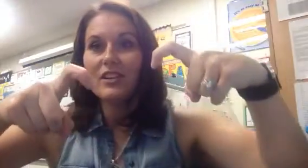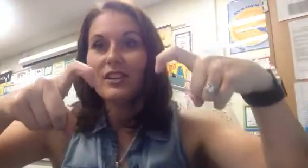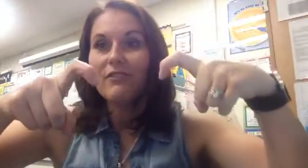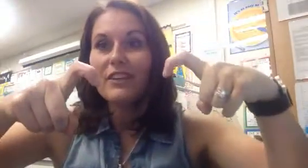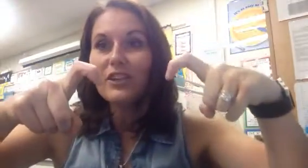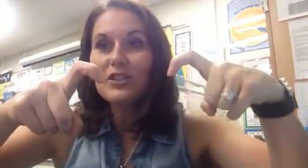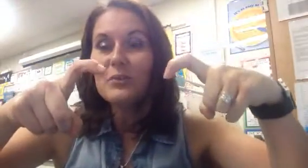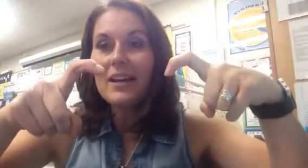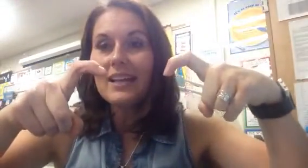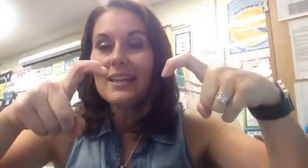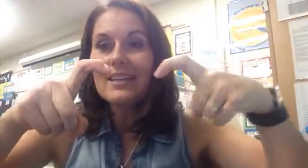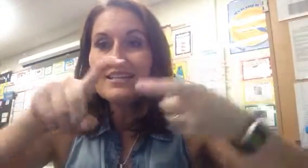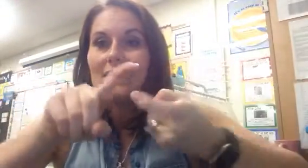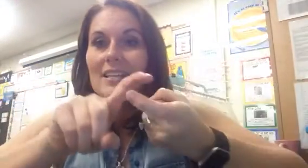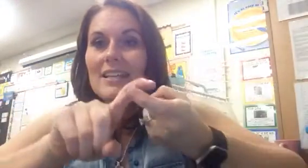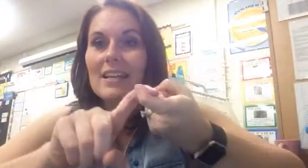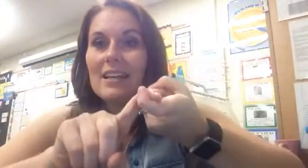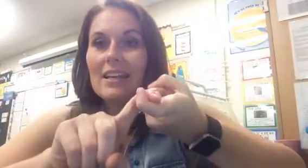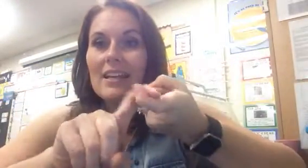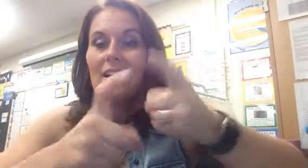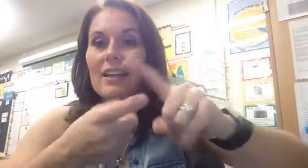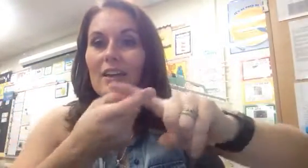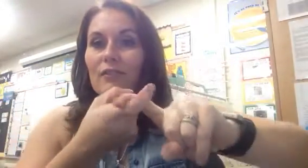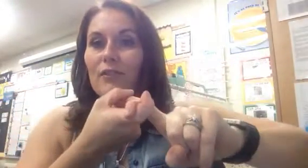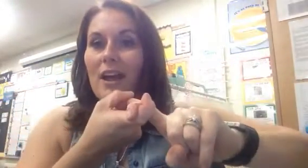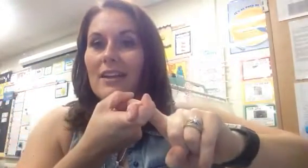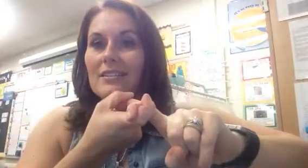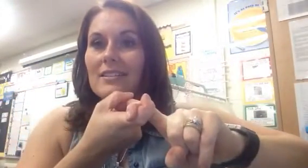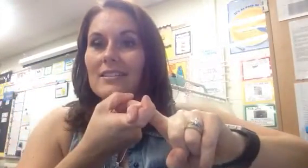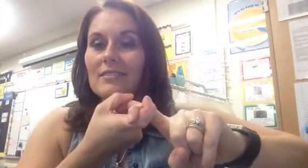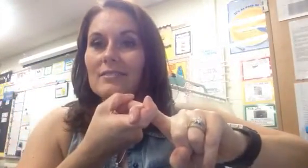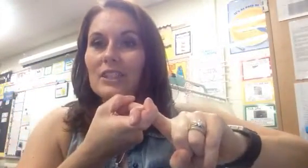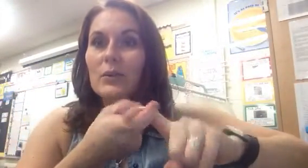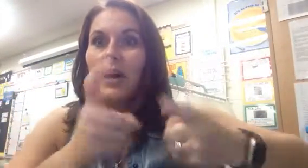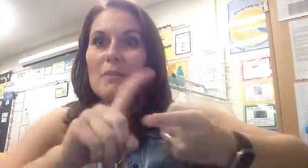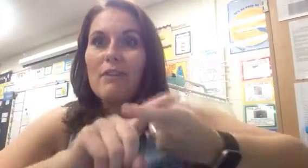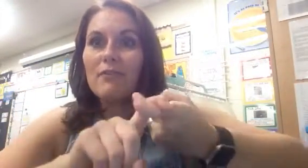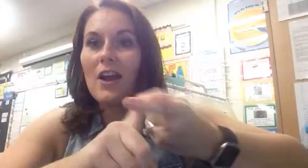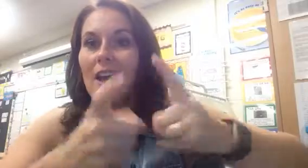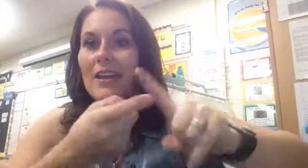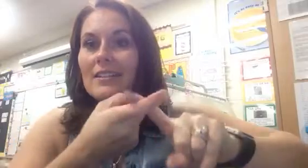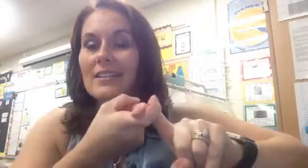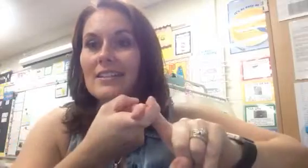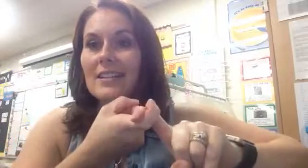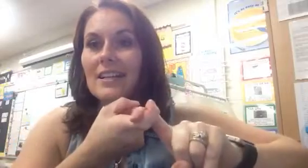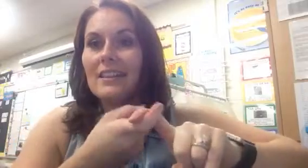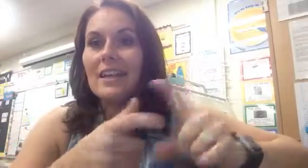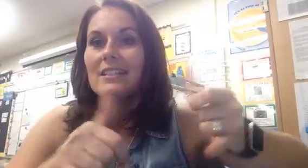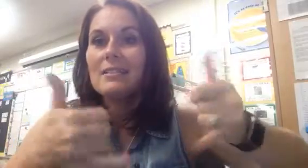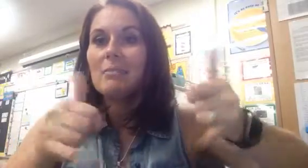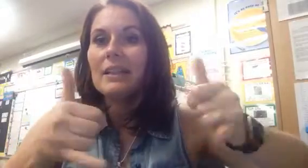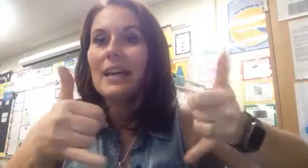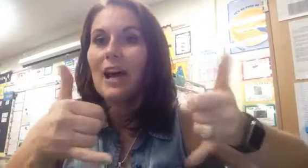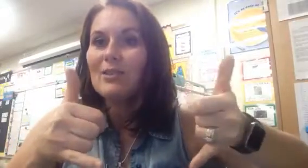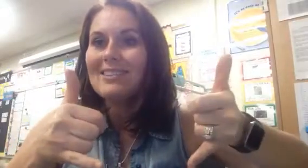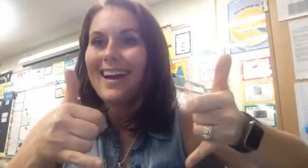little fingers ready like this. Friend. You are my friend. Let's play